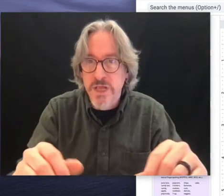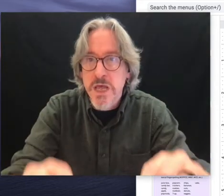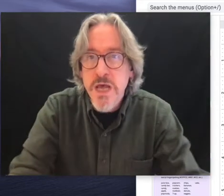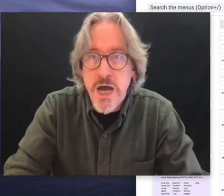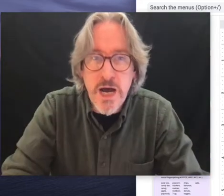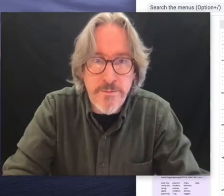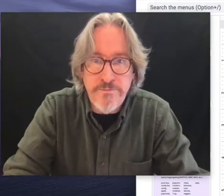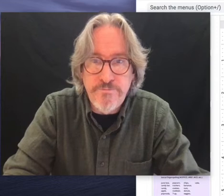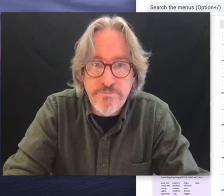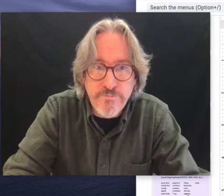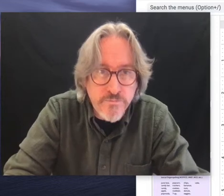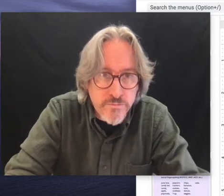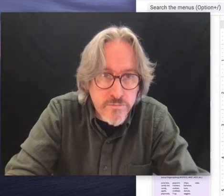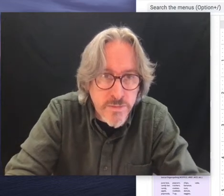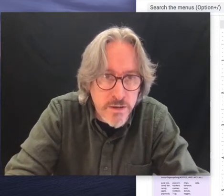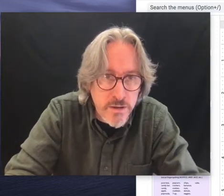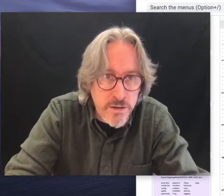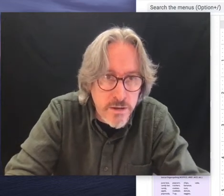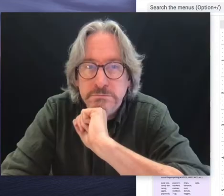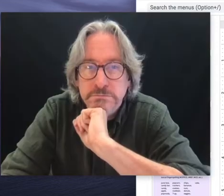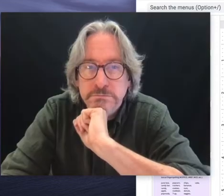things.